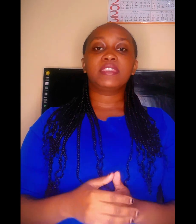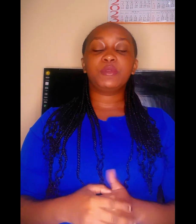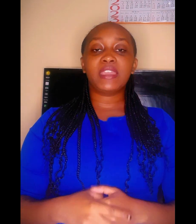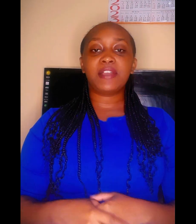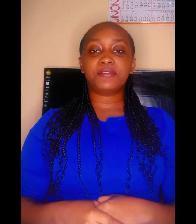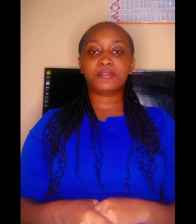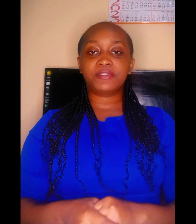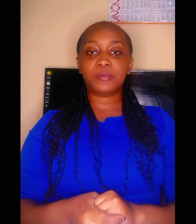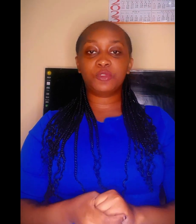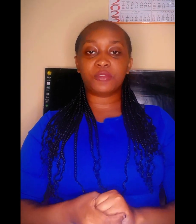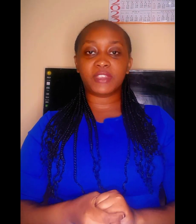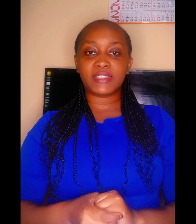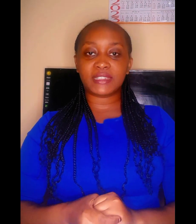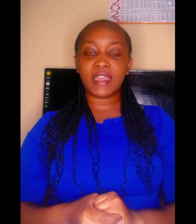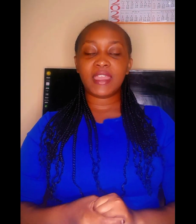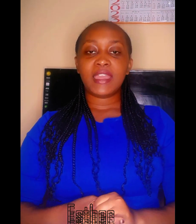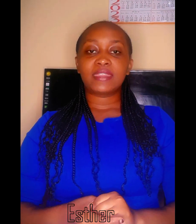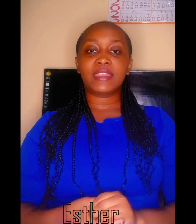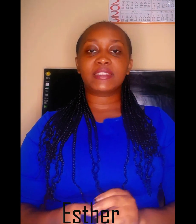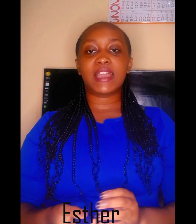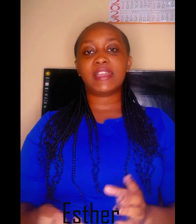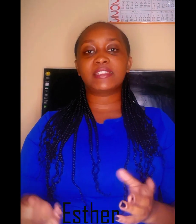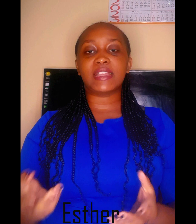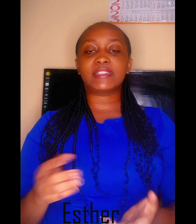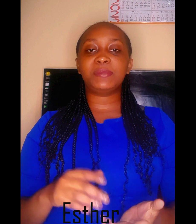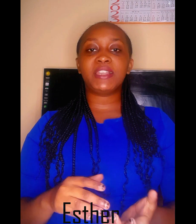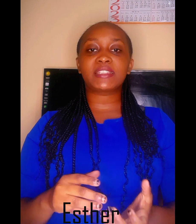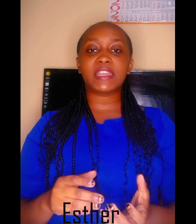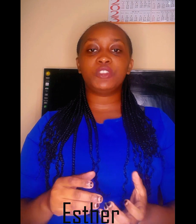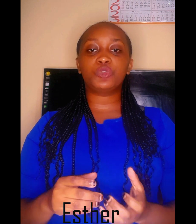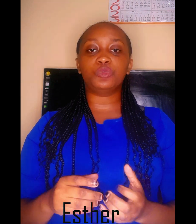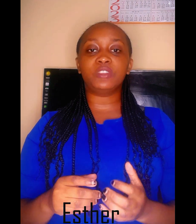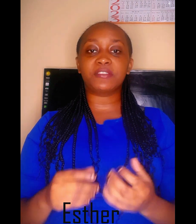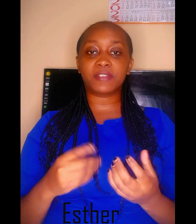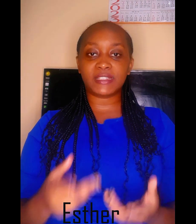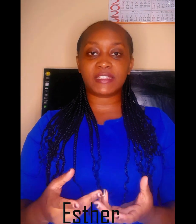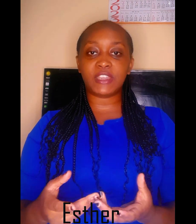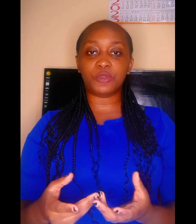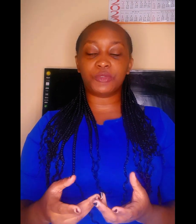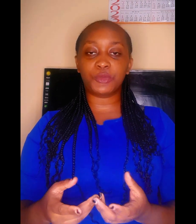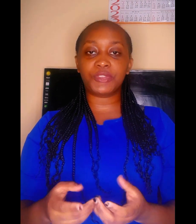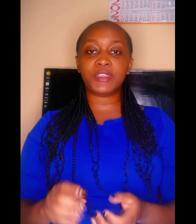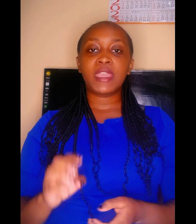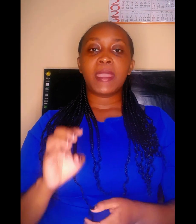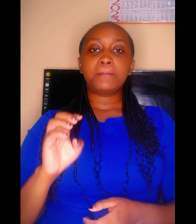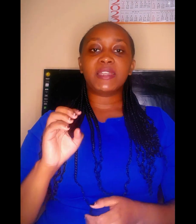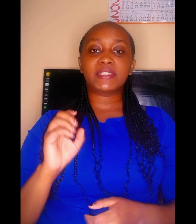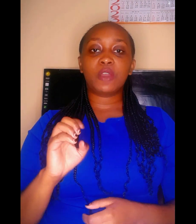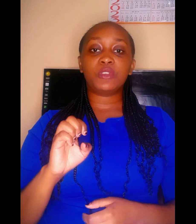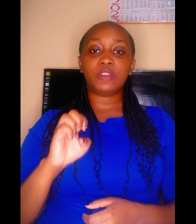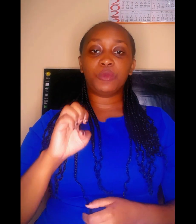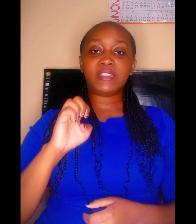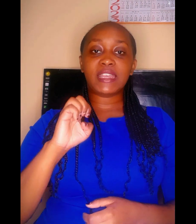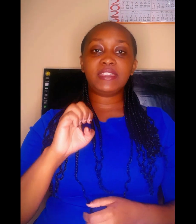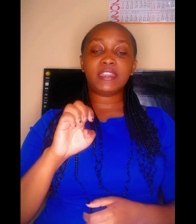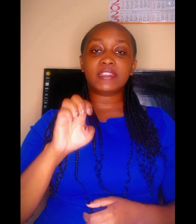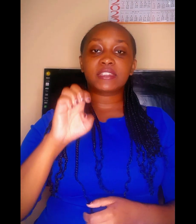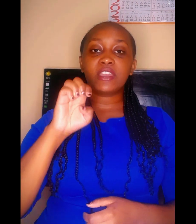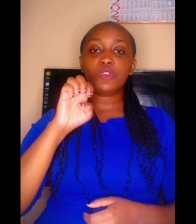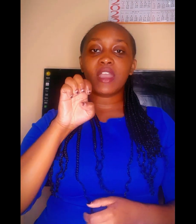we have the book of Esther that has a similar sign to the first sign of Ruth. But now when signing Esther, your